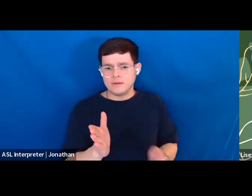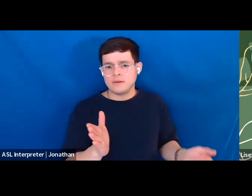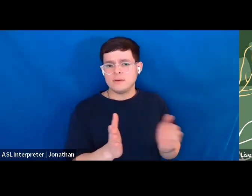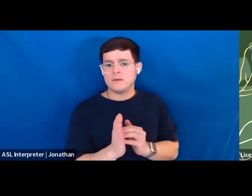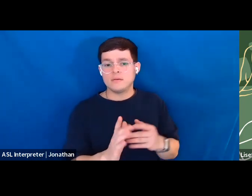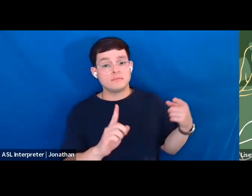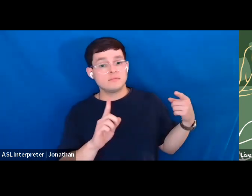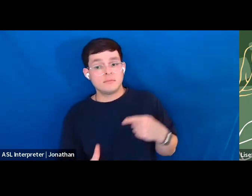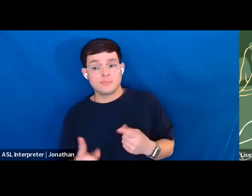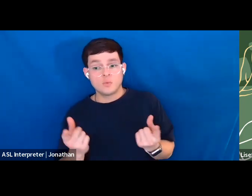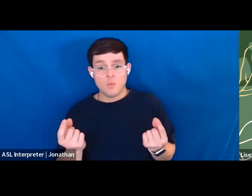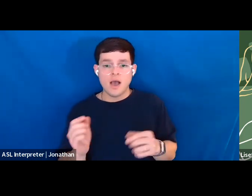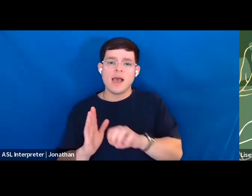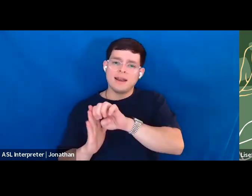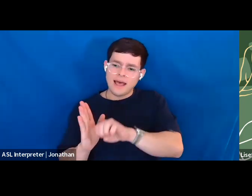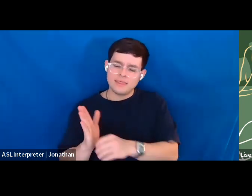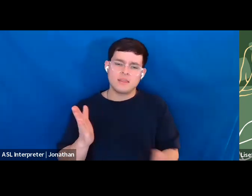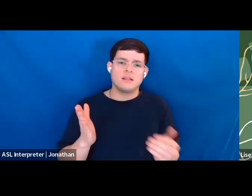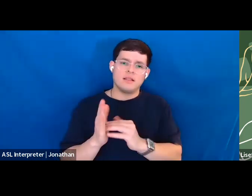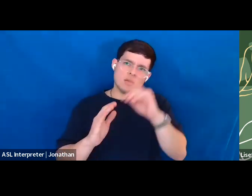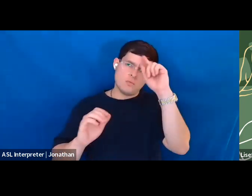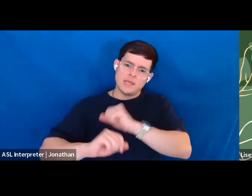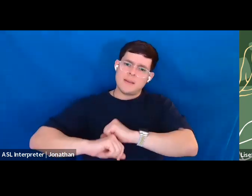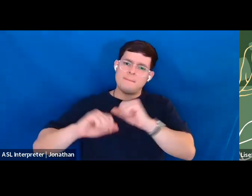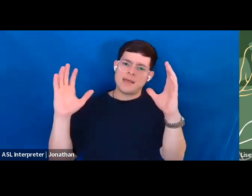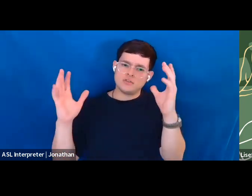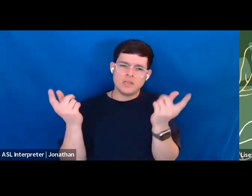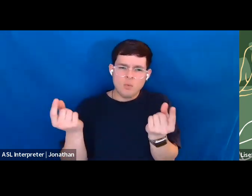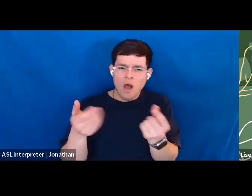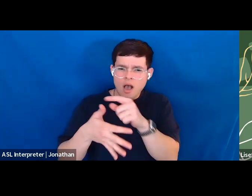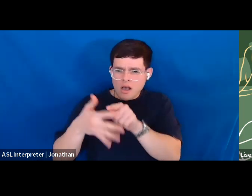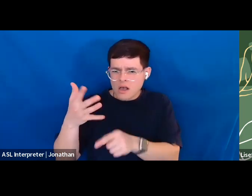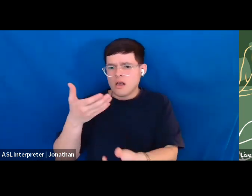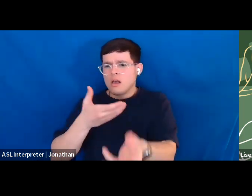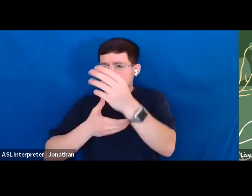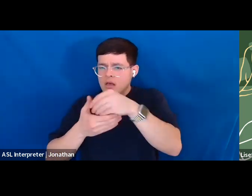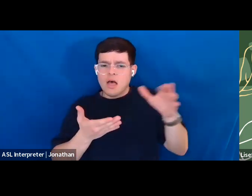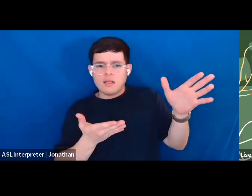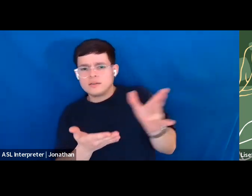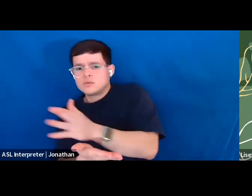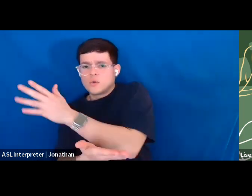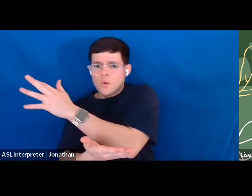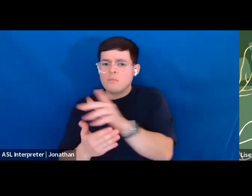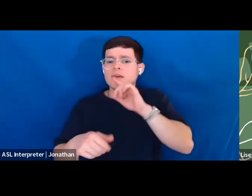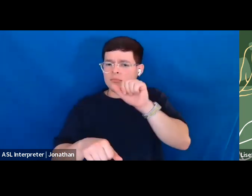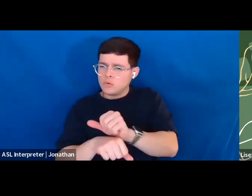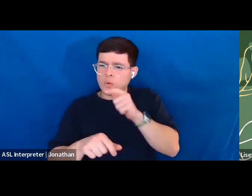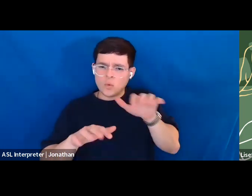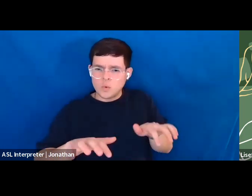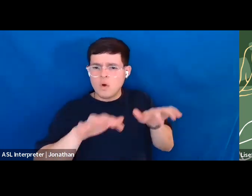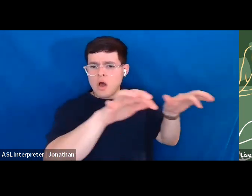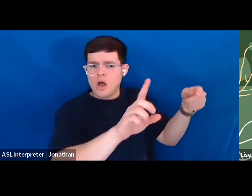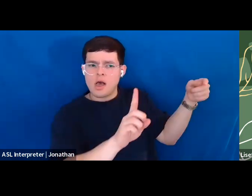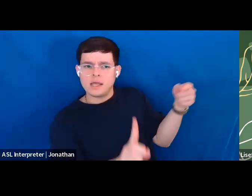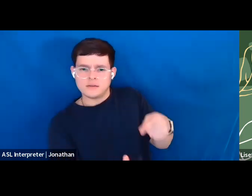premised on ethically reimagining the ingredients, scope, and primary